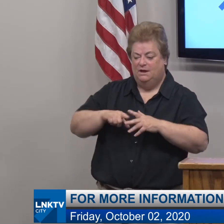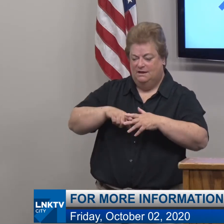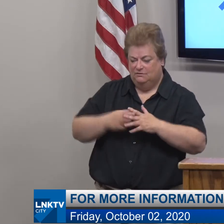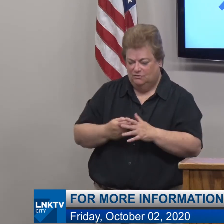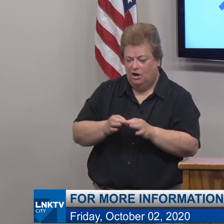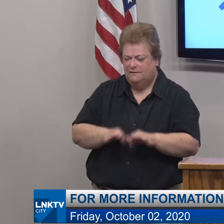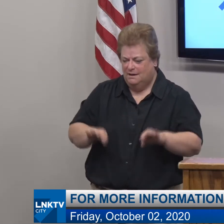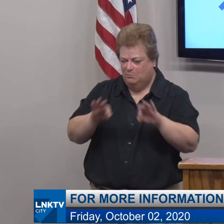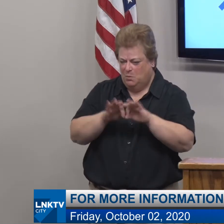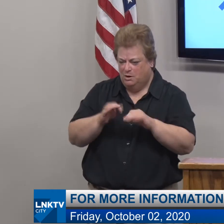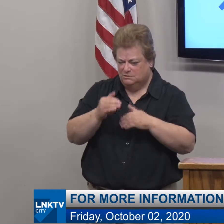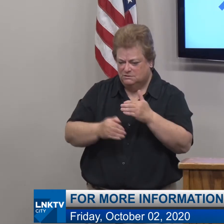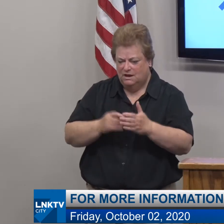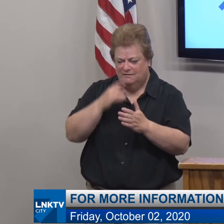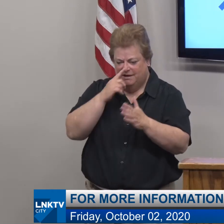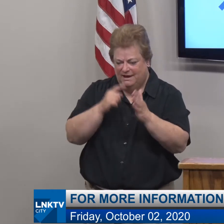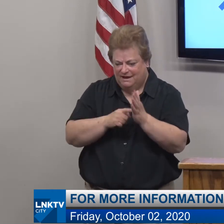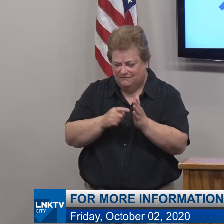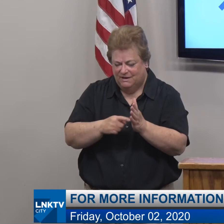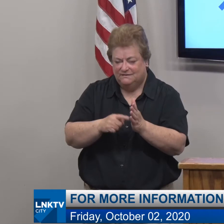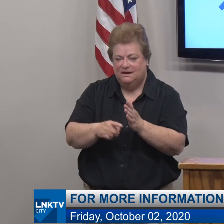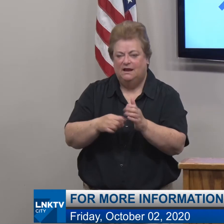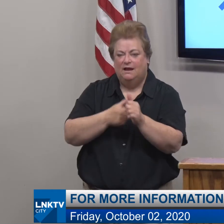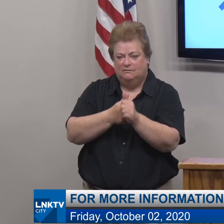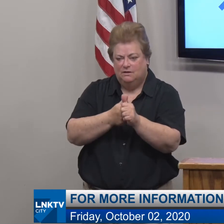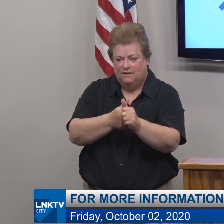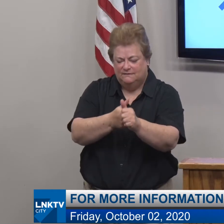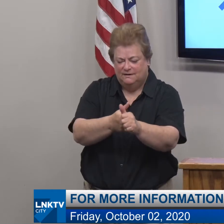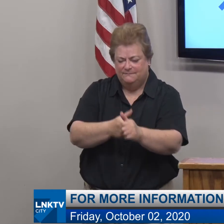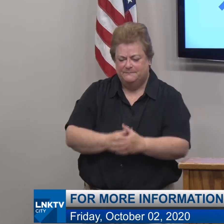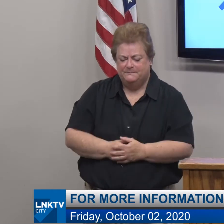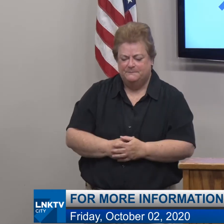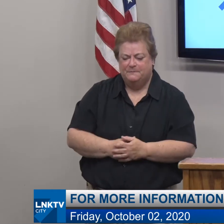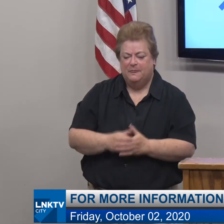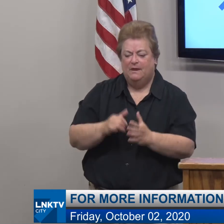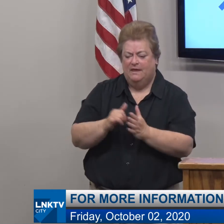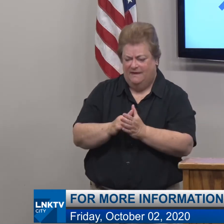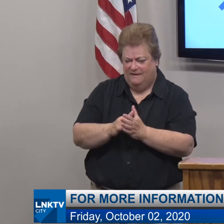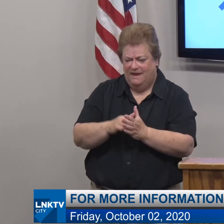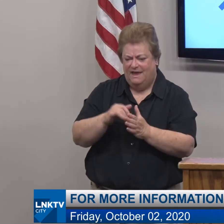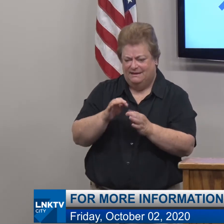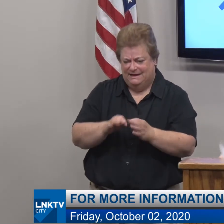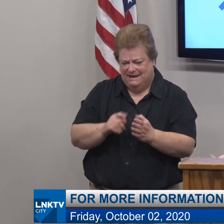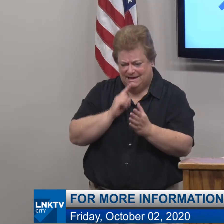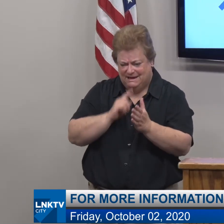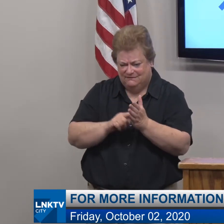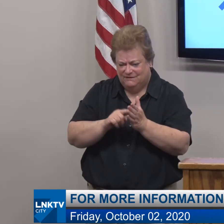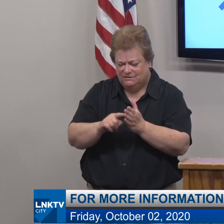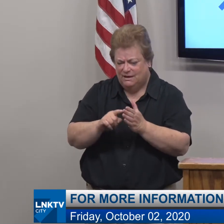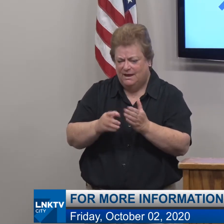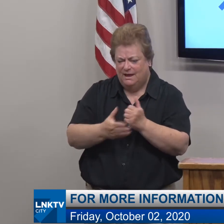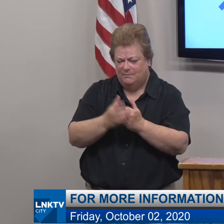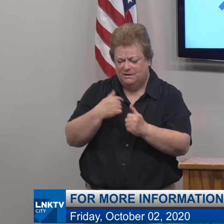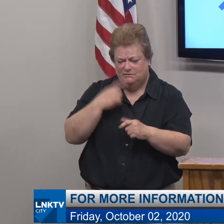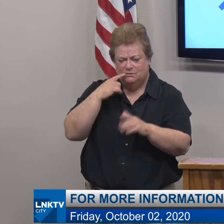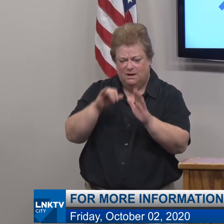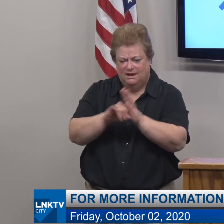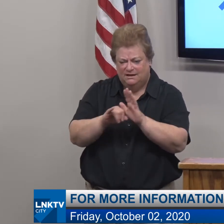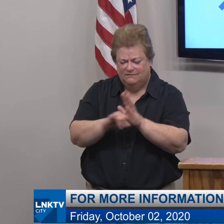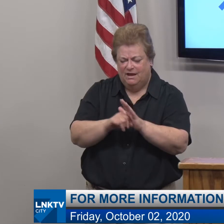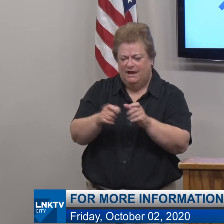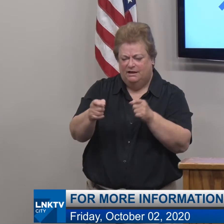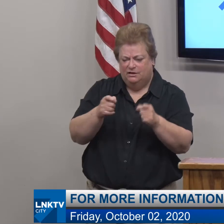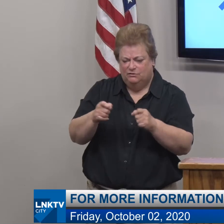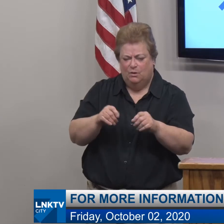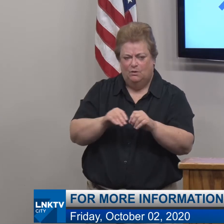of investigating and contact tracing. These steps are crucial in helping identify and control community